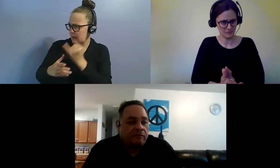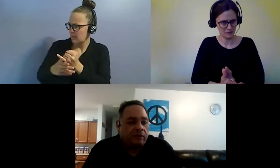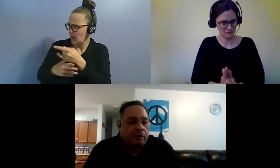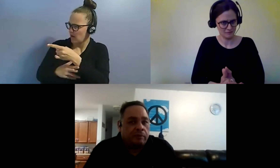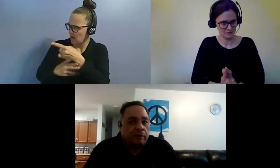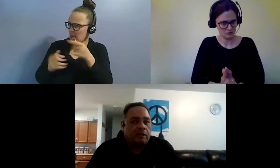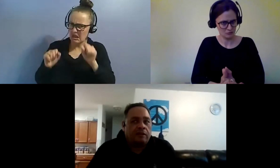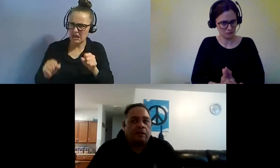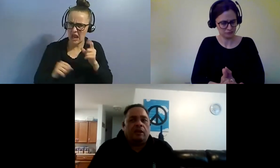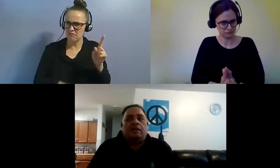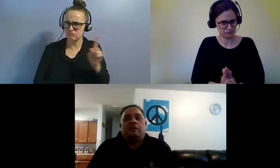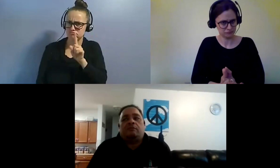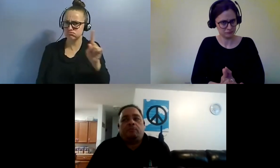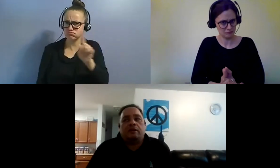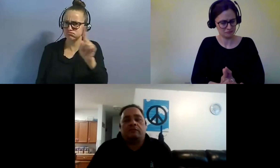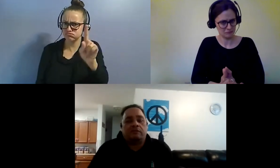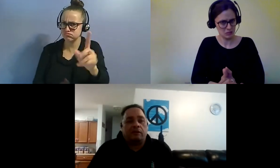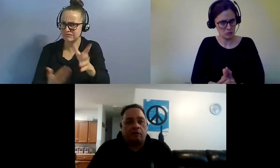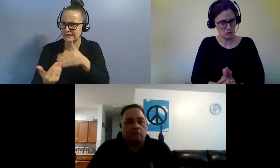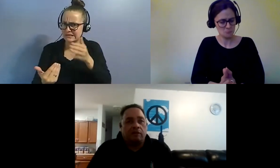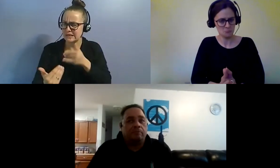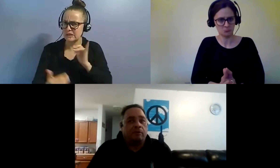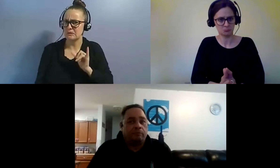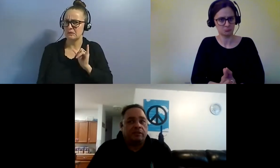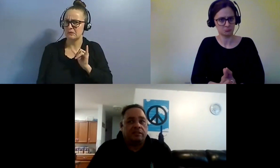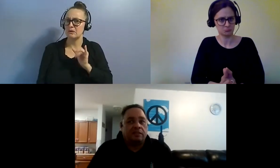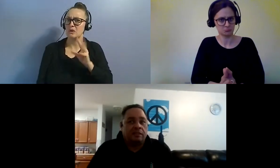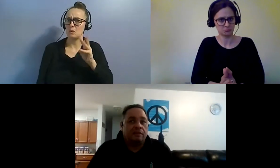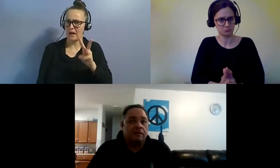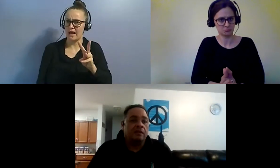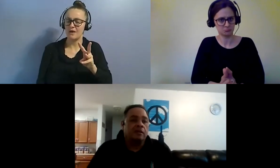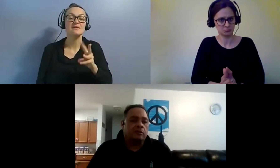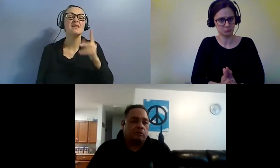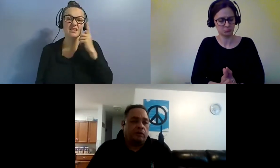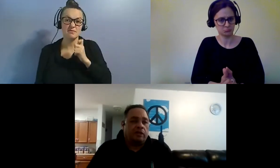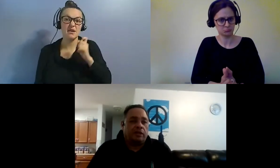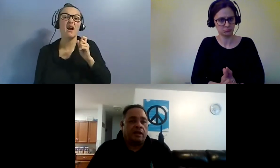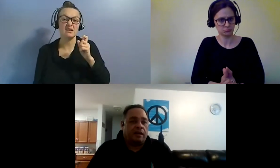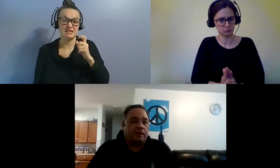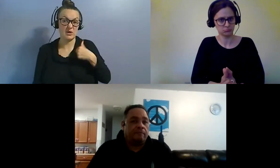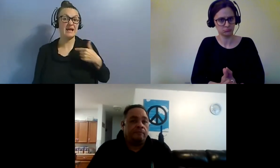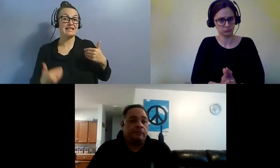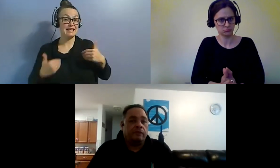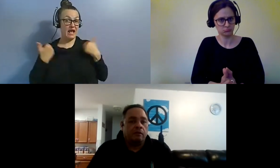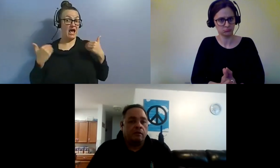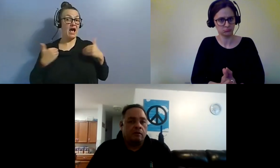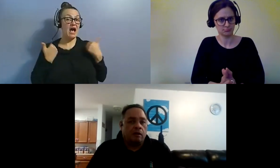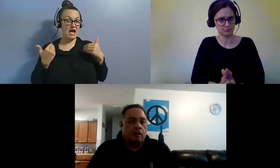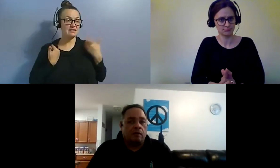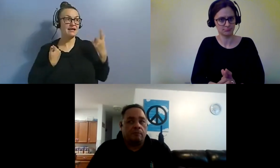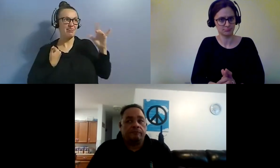my environment. And it's because of the early mobility training I had.